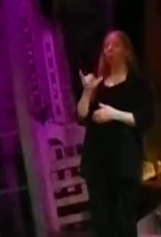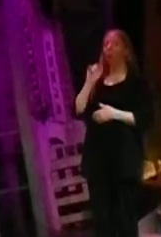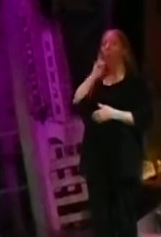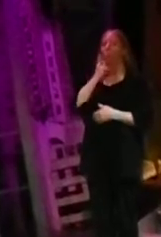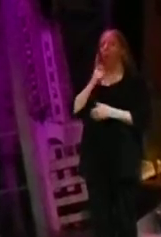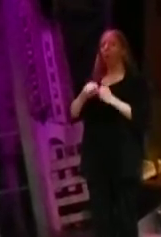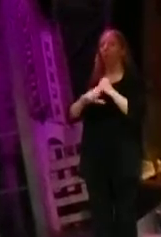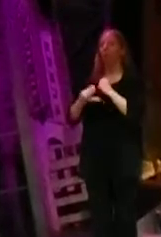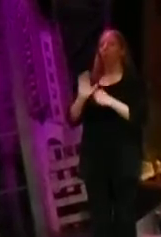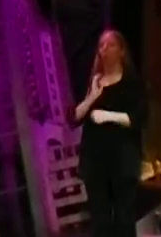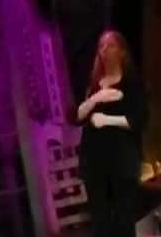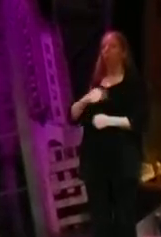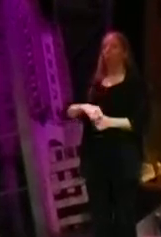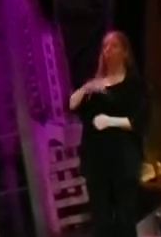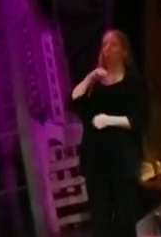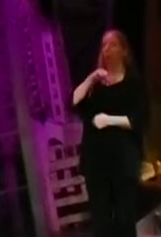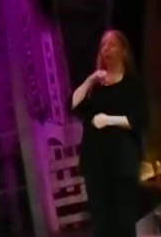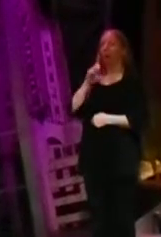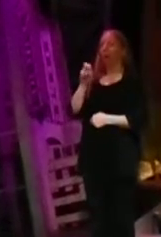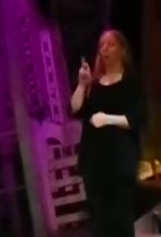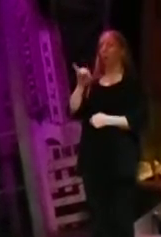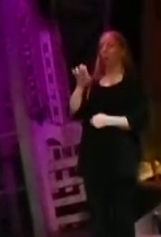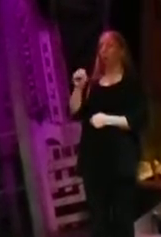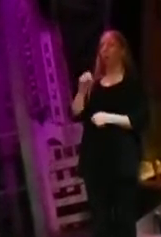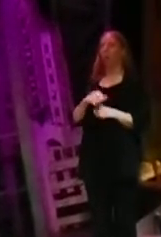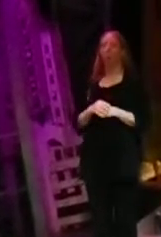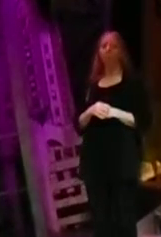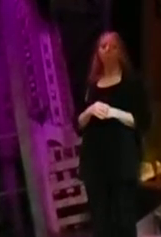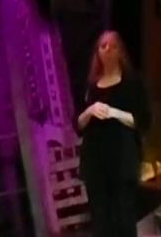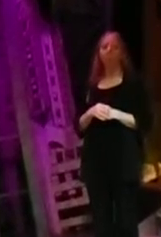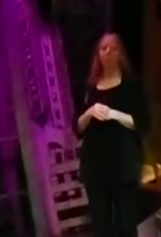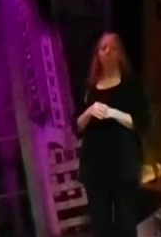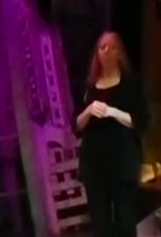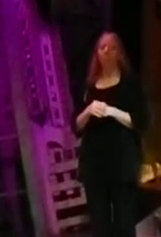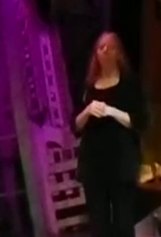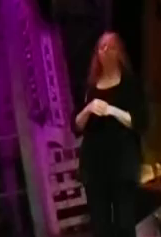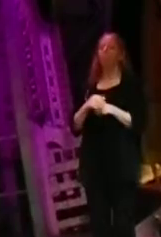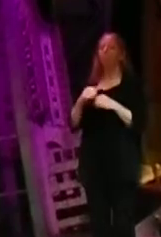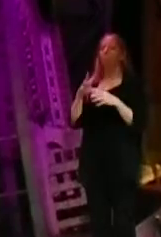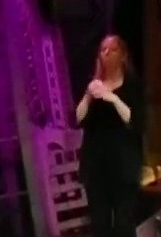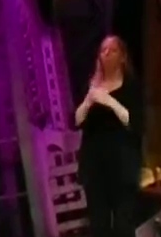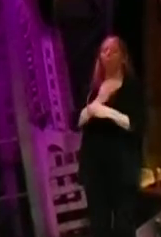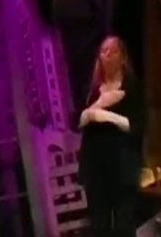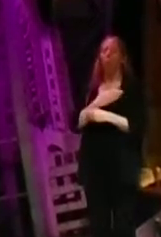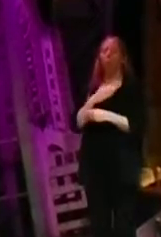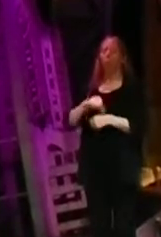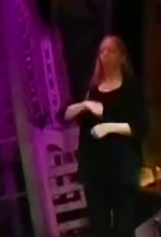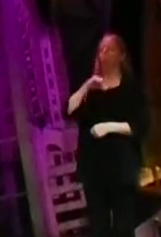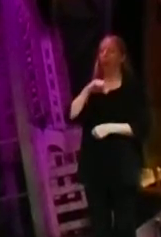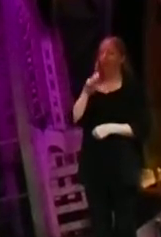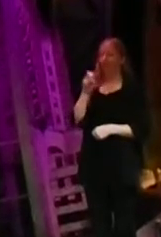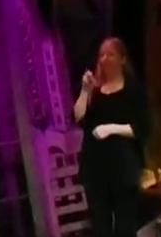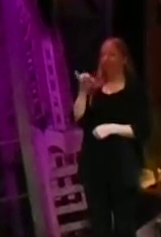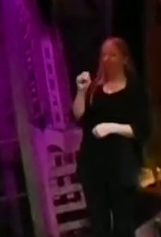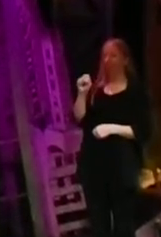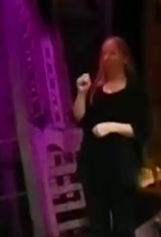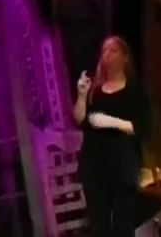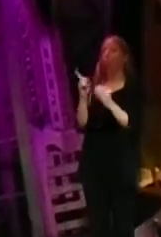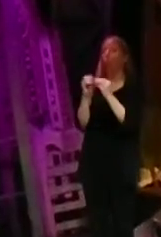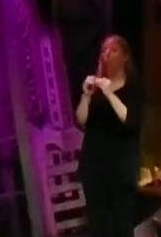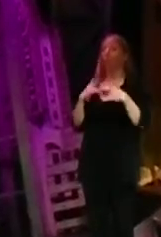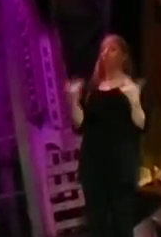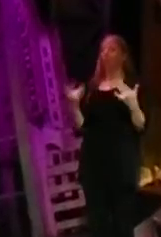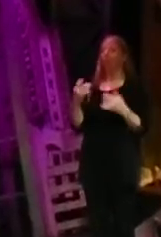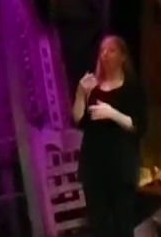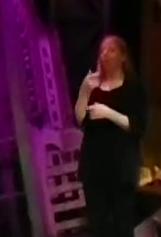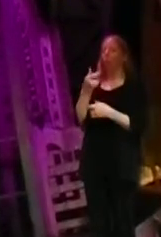our Pride series. This event is part of our Pride series. At American Stage this month, and we have one more event on Monday, Goosed